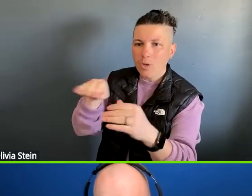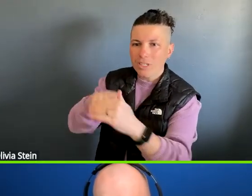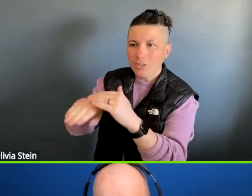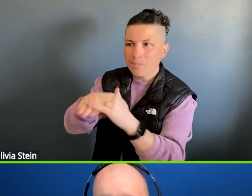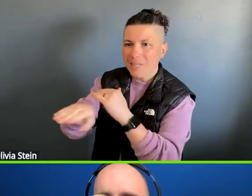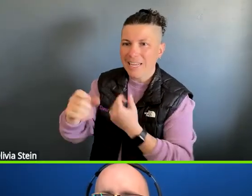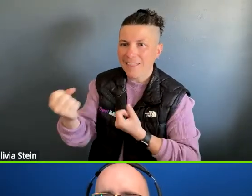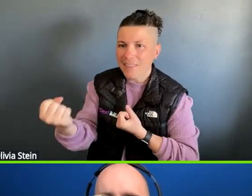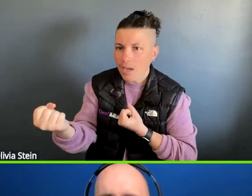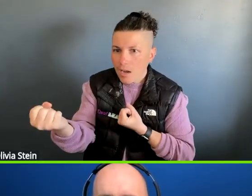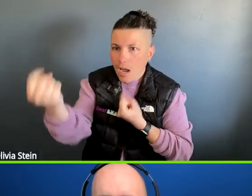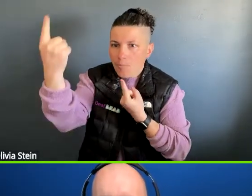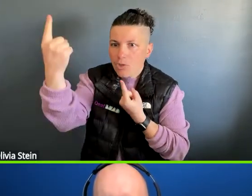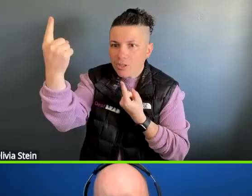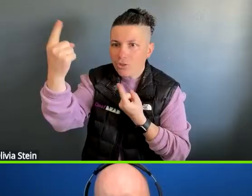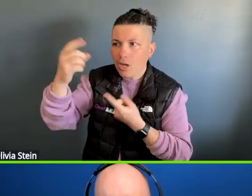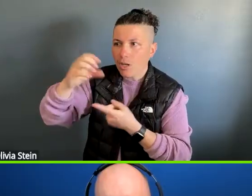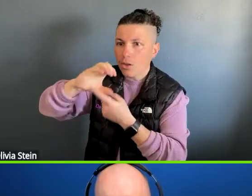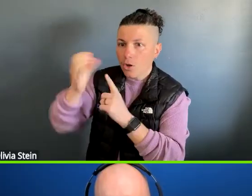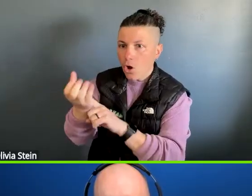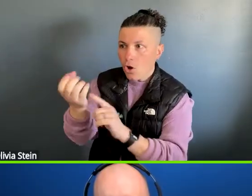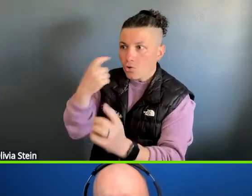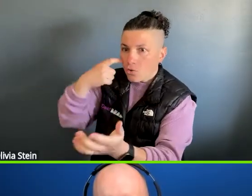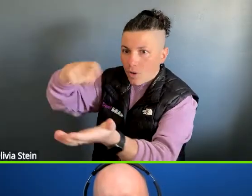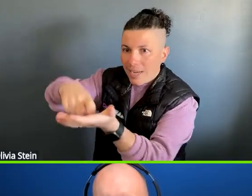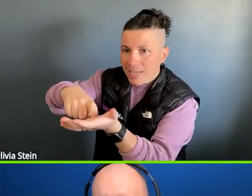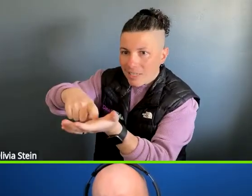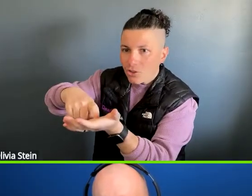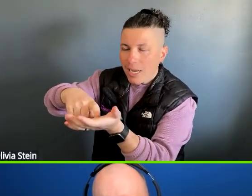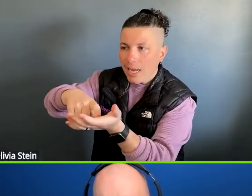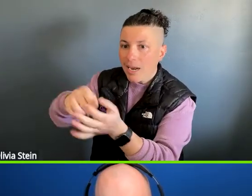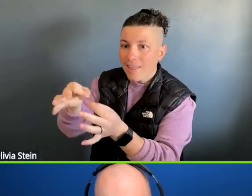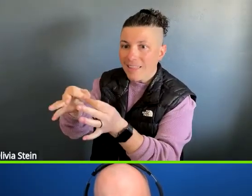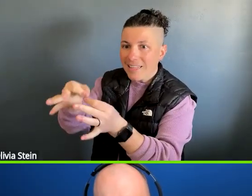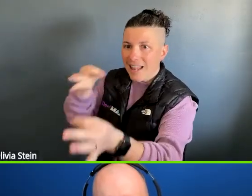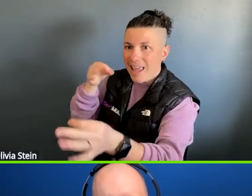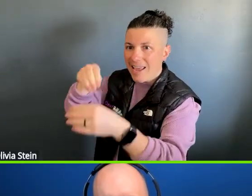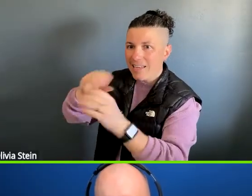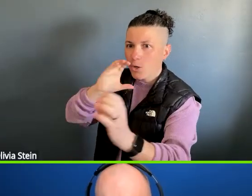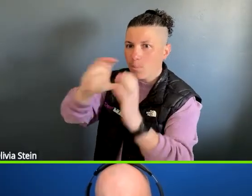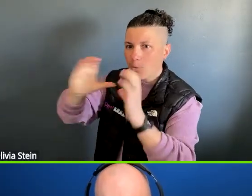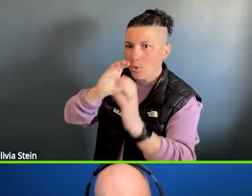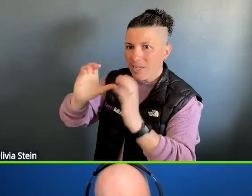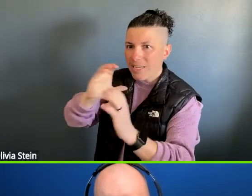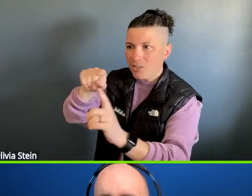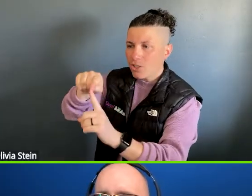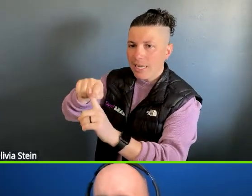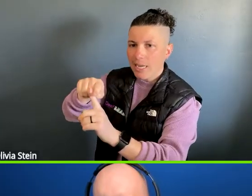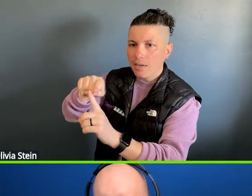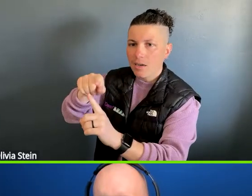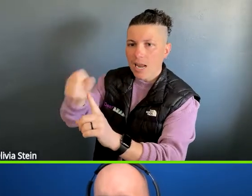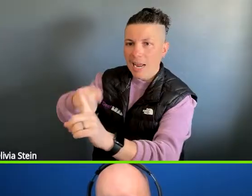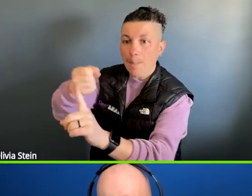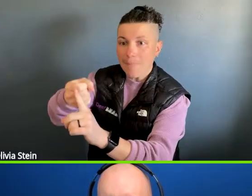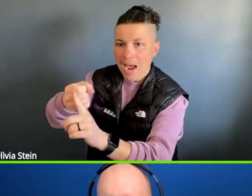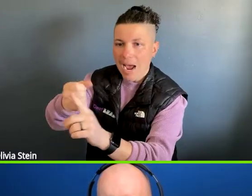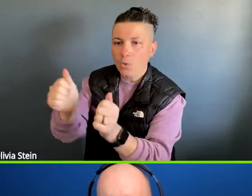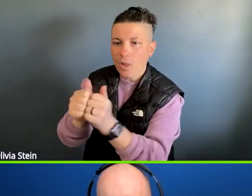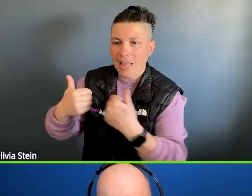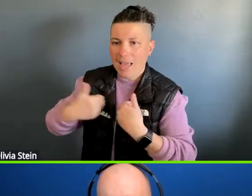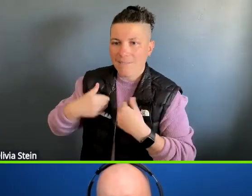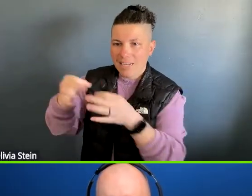an interpreter. However, the language accessibility, that comprehension of culture, that recognition, also the delay